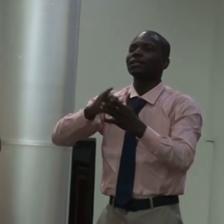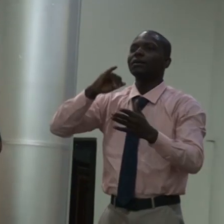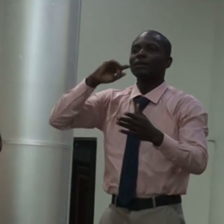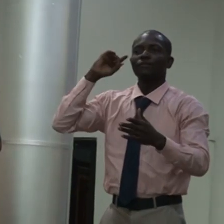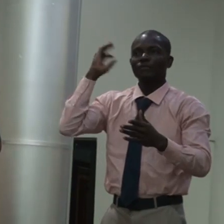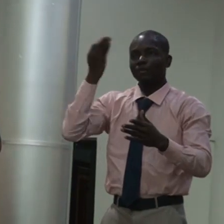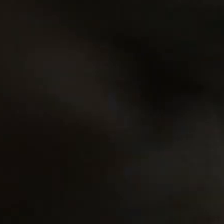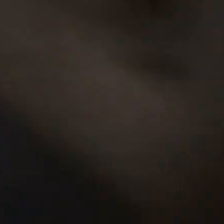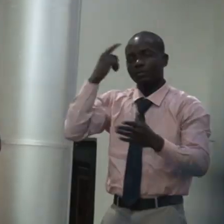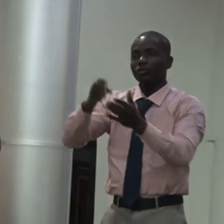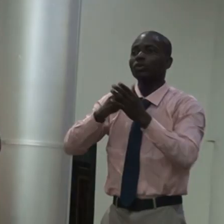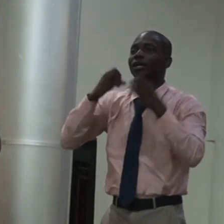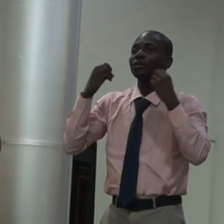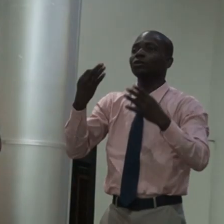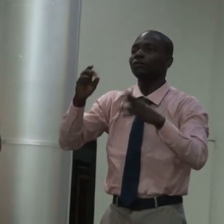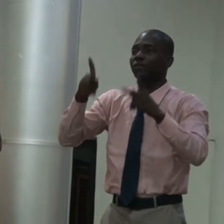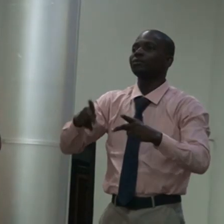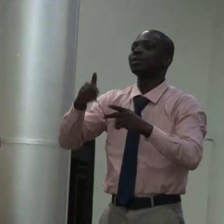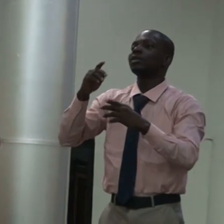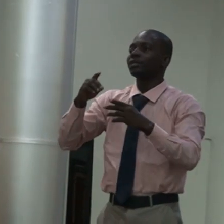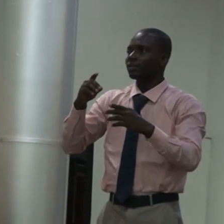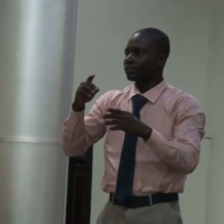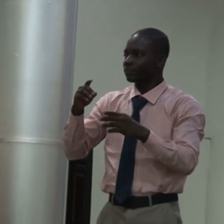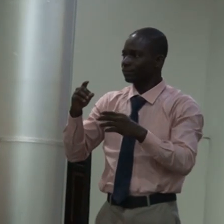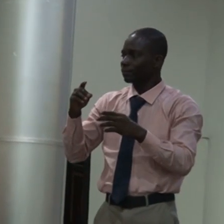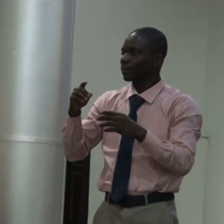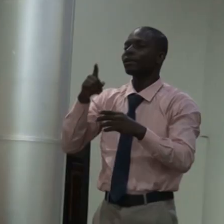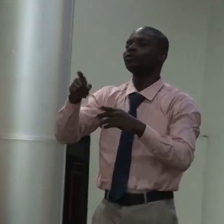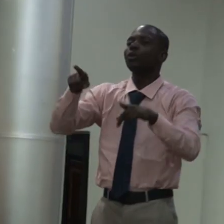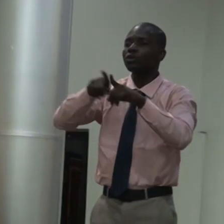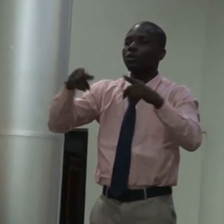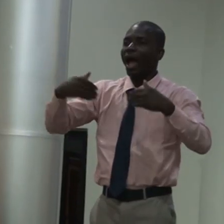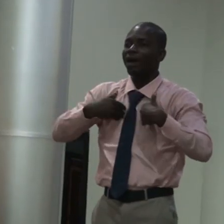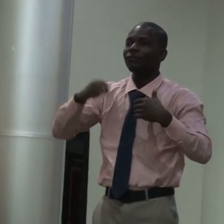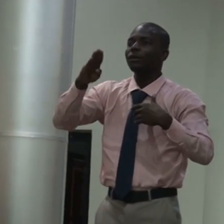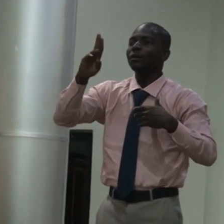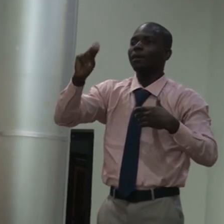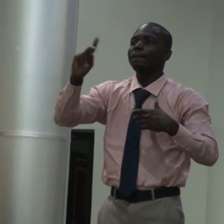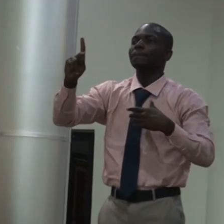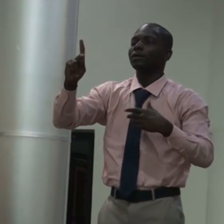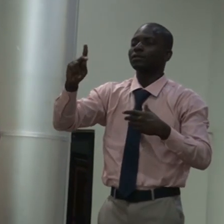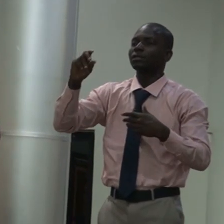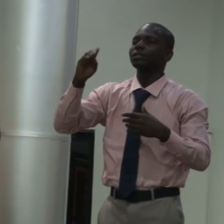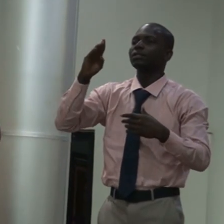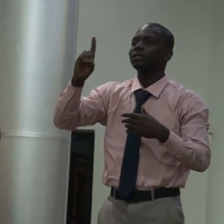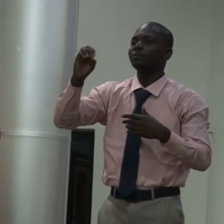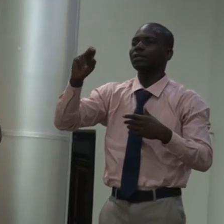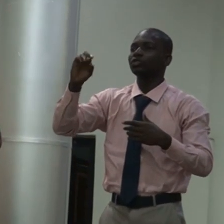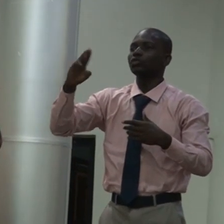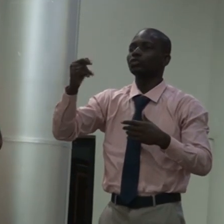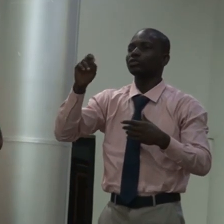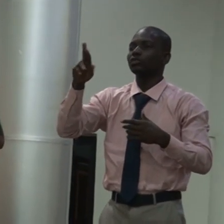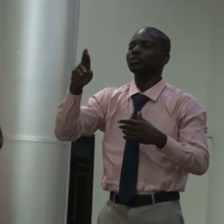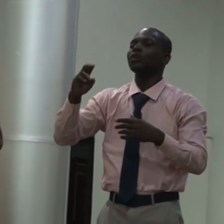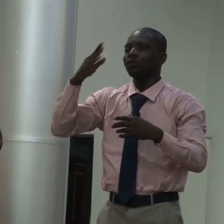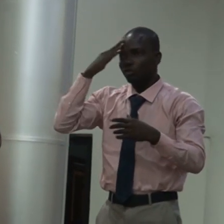money. That's some debt to them. You also have bonds, debentures, notes